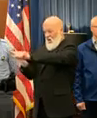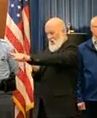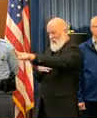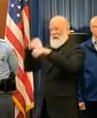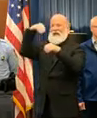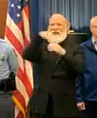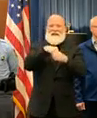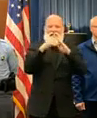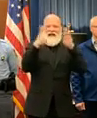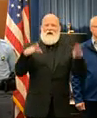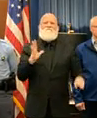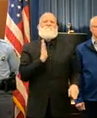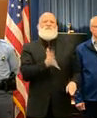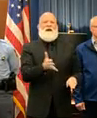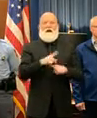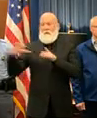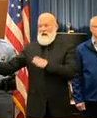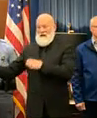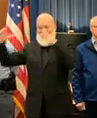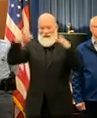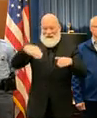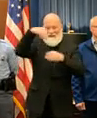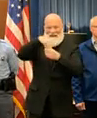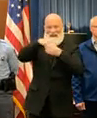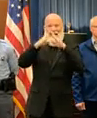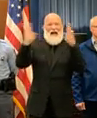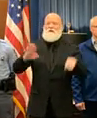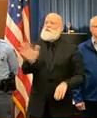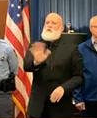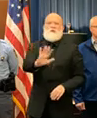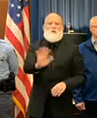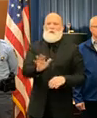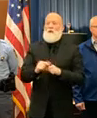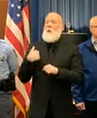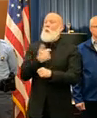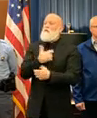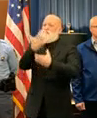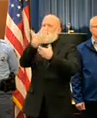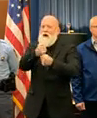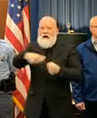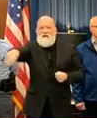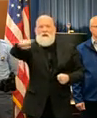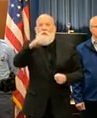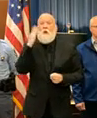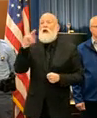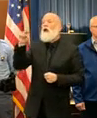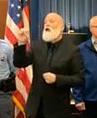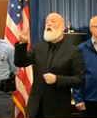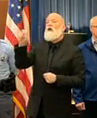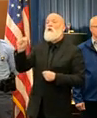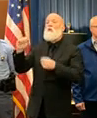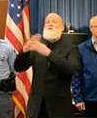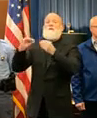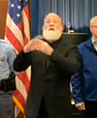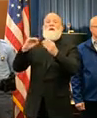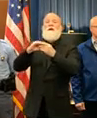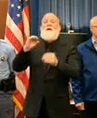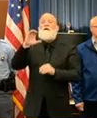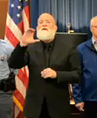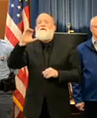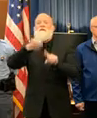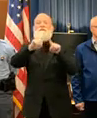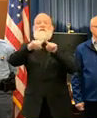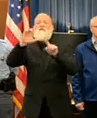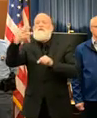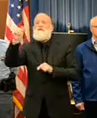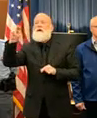our trusted news sources as well as our National Weather Service partners to ensure that we're getting the most information up